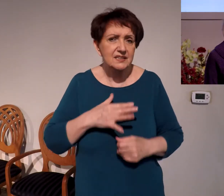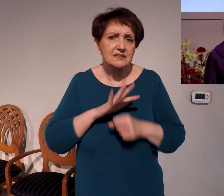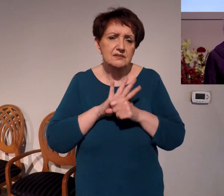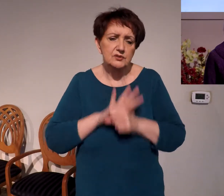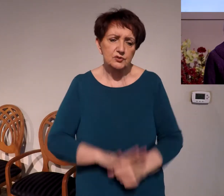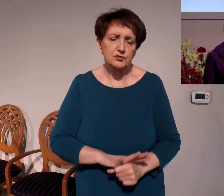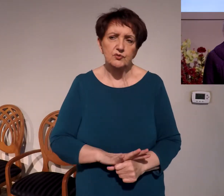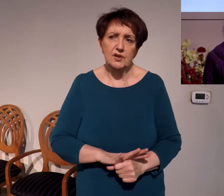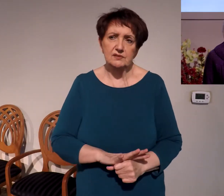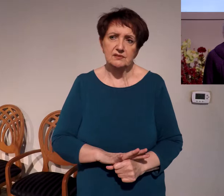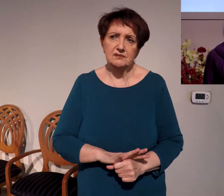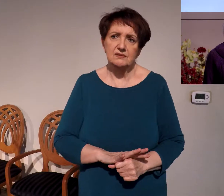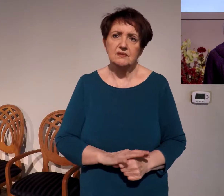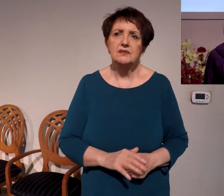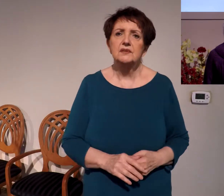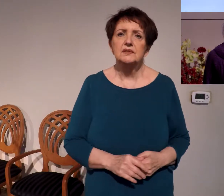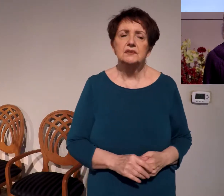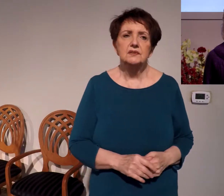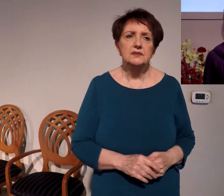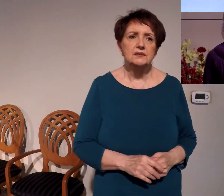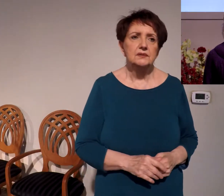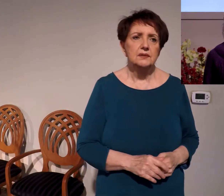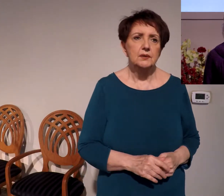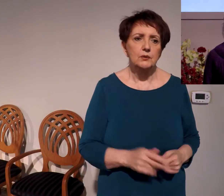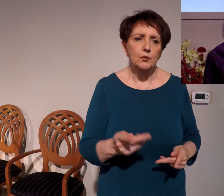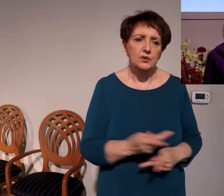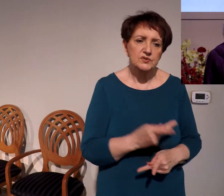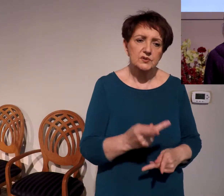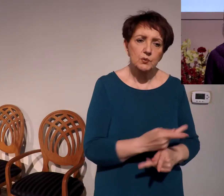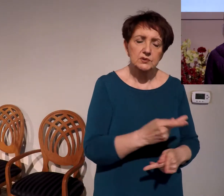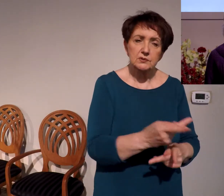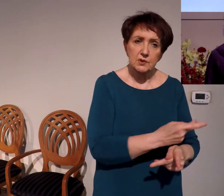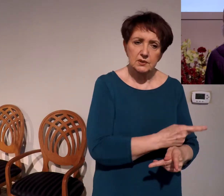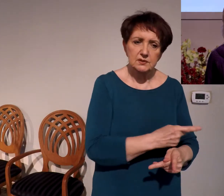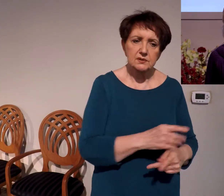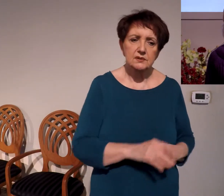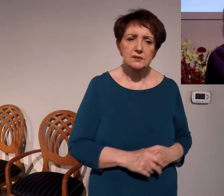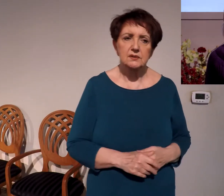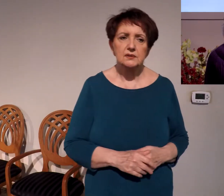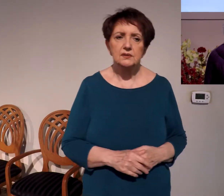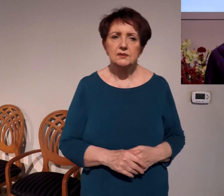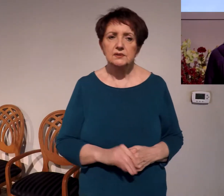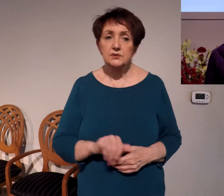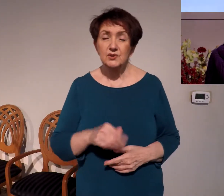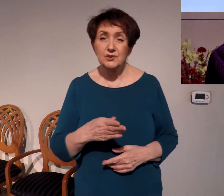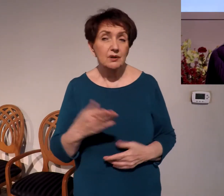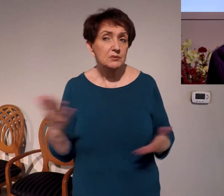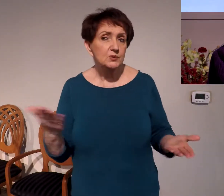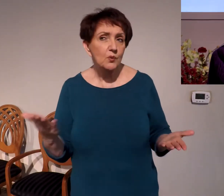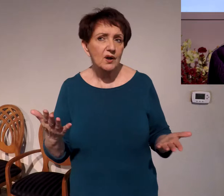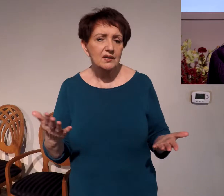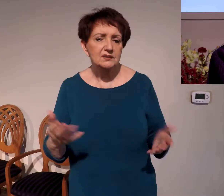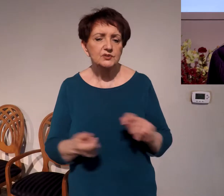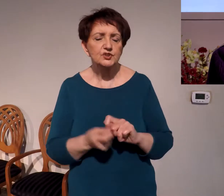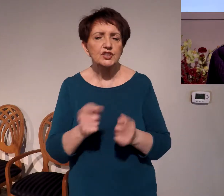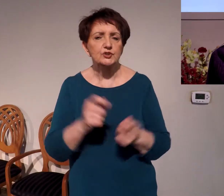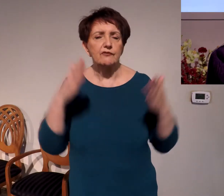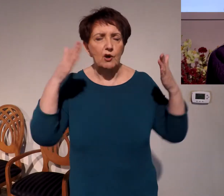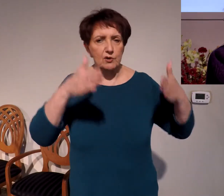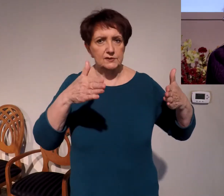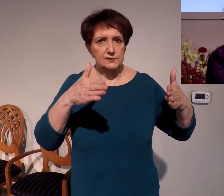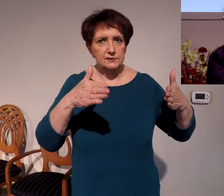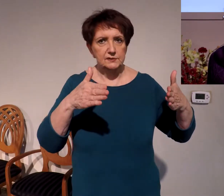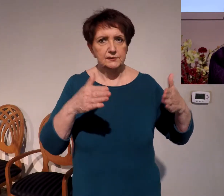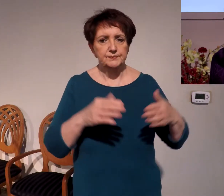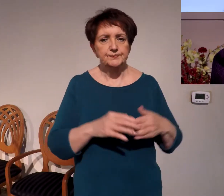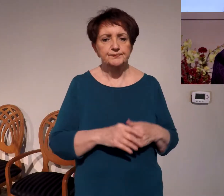feeling? And so our task is to change our focus. What are we going to change